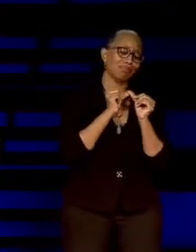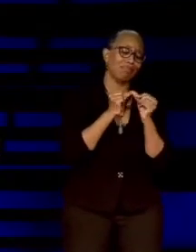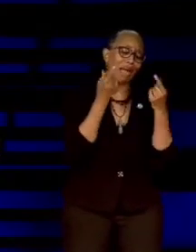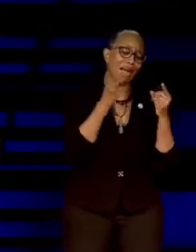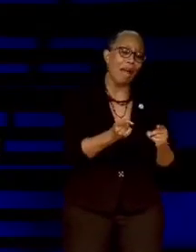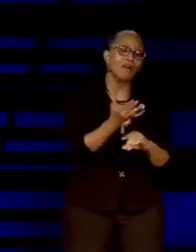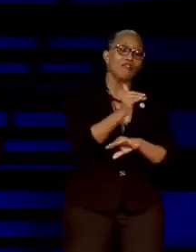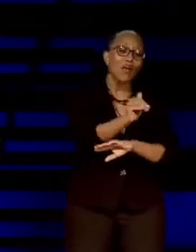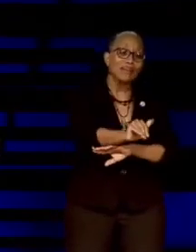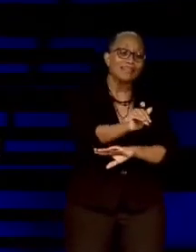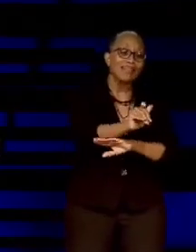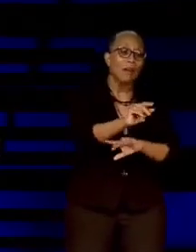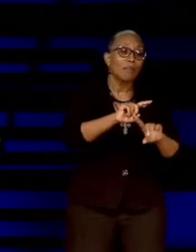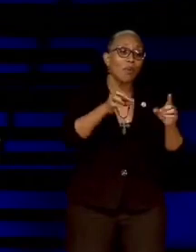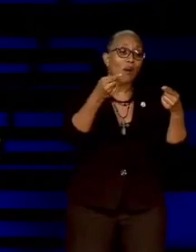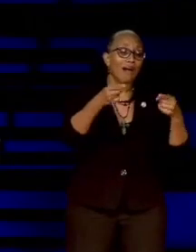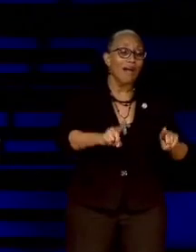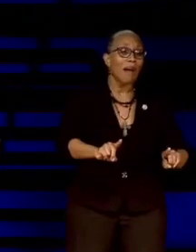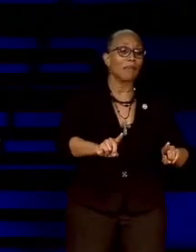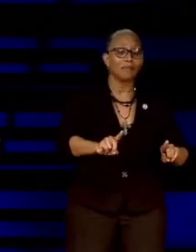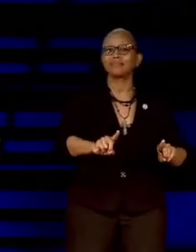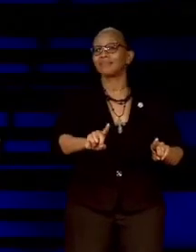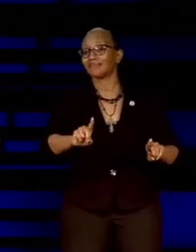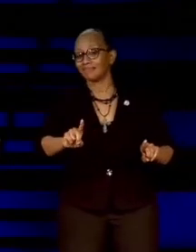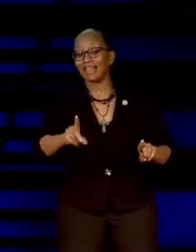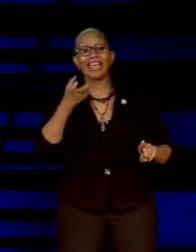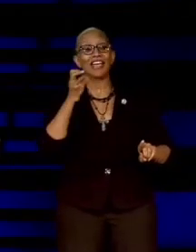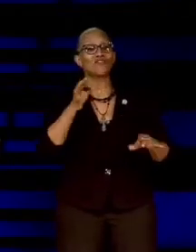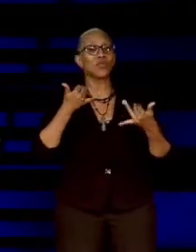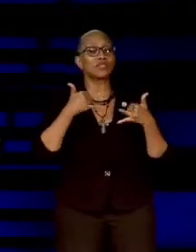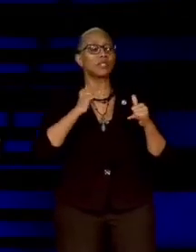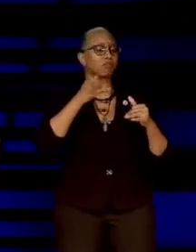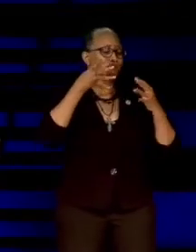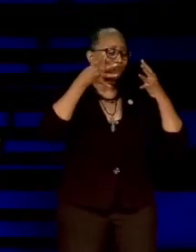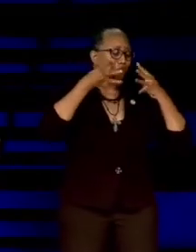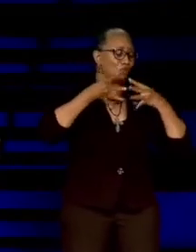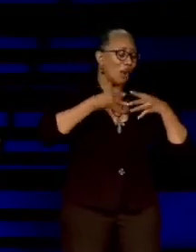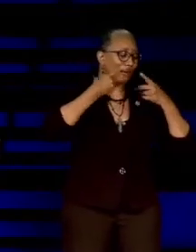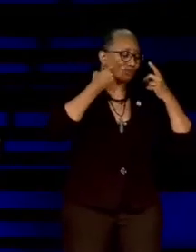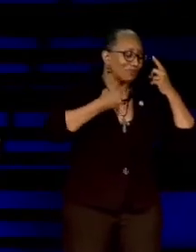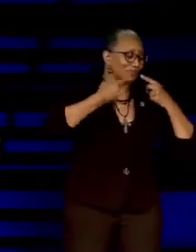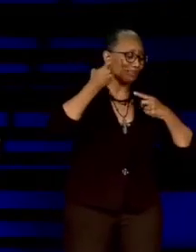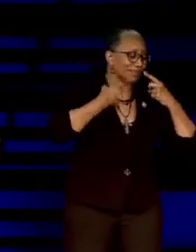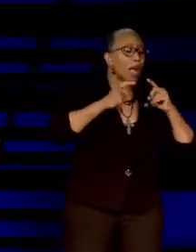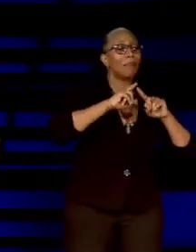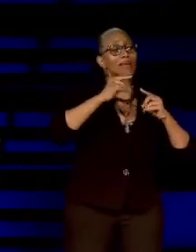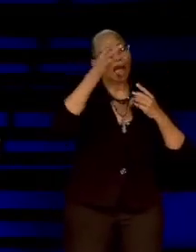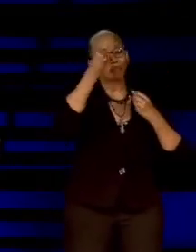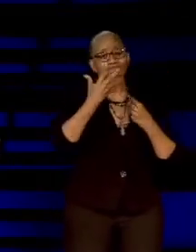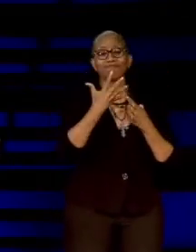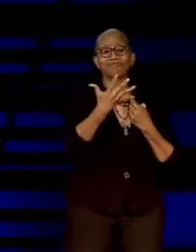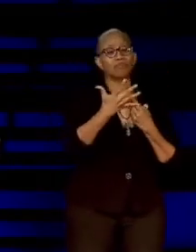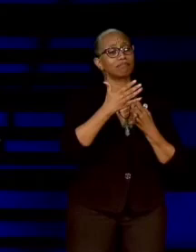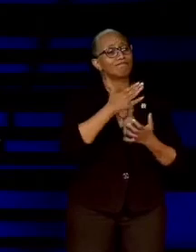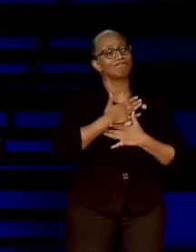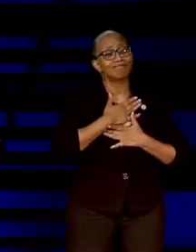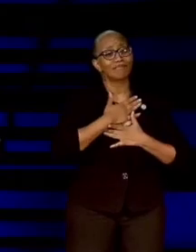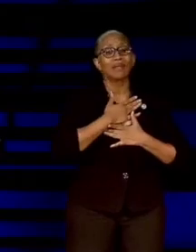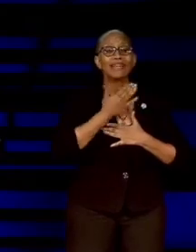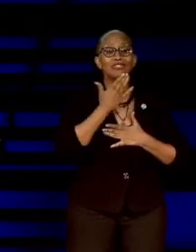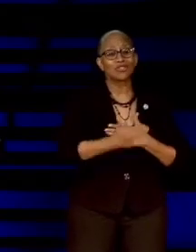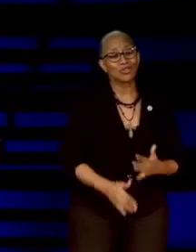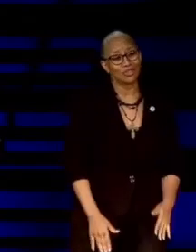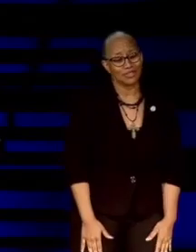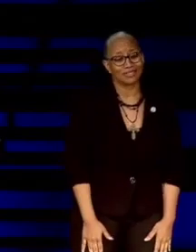endure for a night. And if you're still weeping, I want to announce to you, as oxymoronic as it sounds, it's